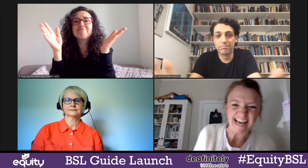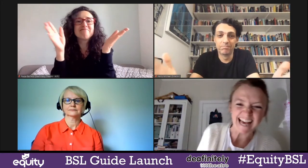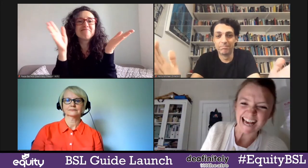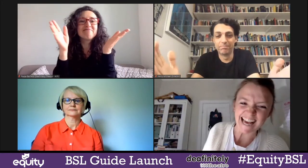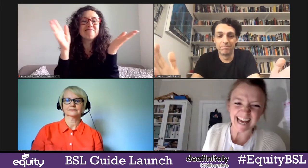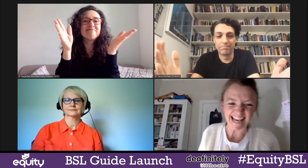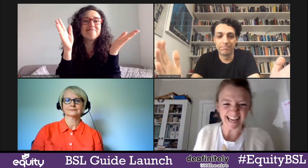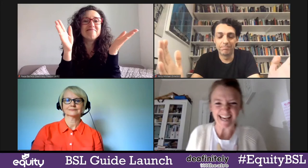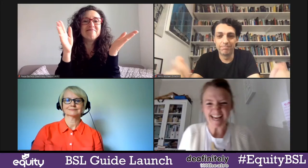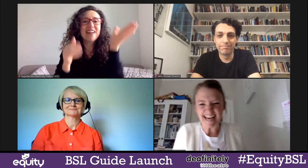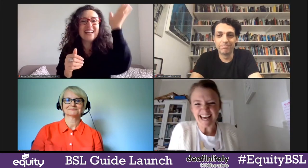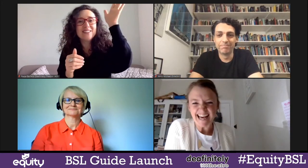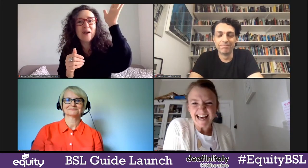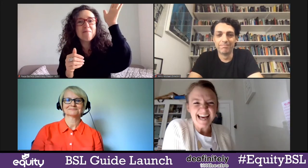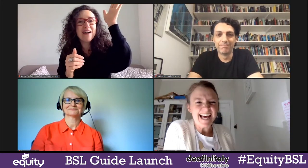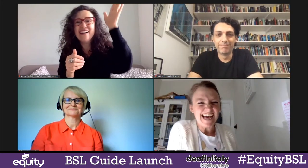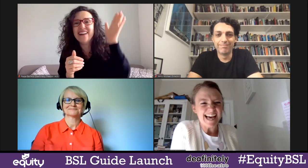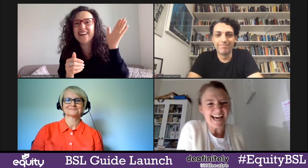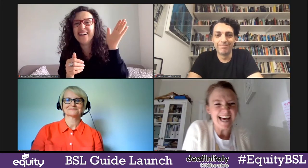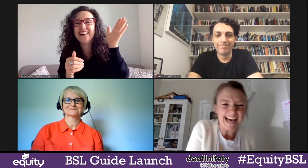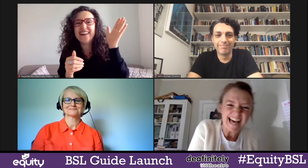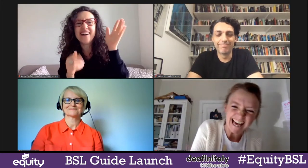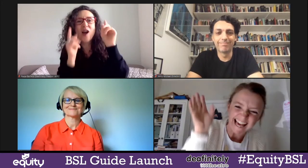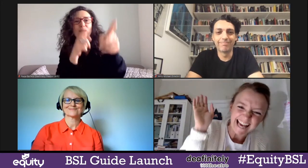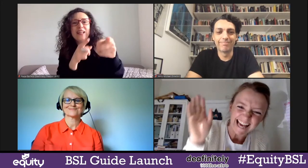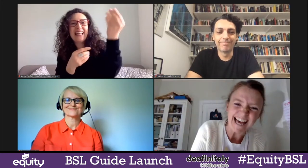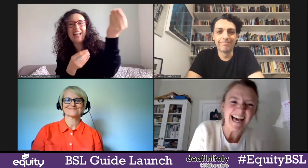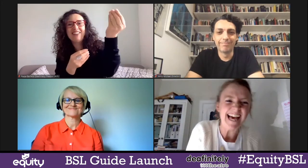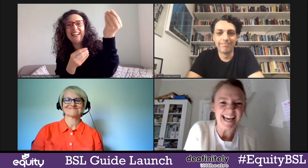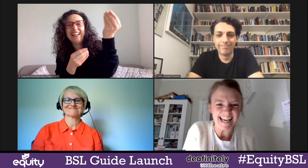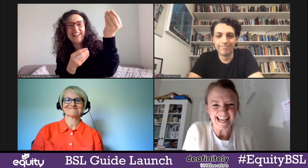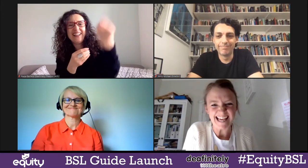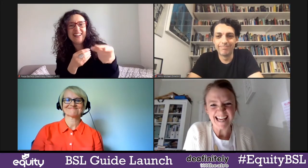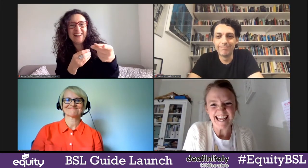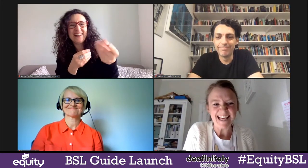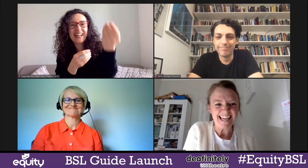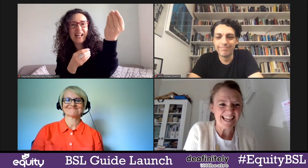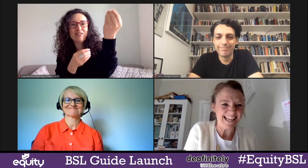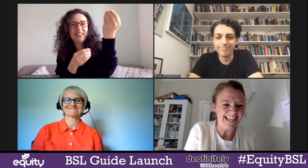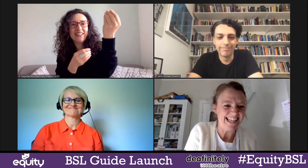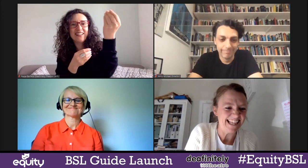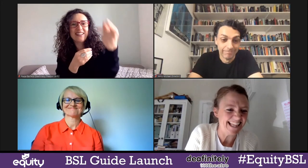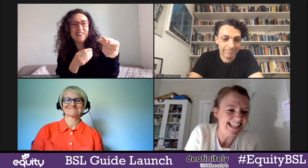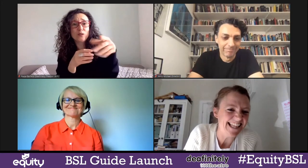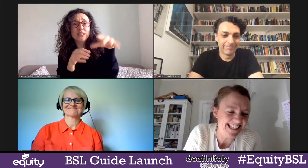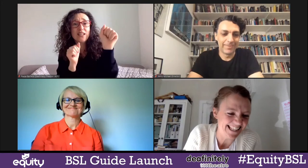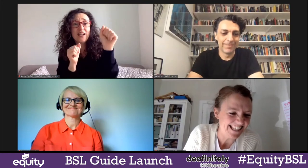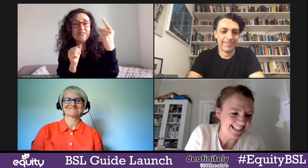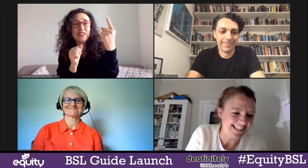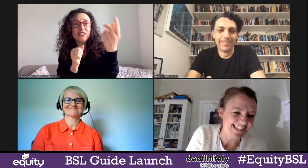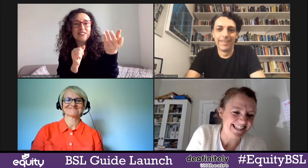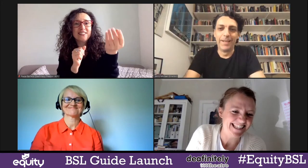You're both too polite, aren't you? Let's have a hand up. Hand up. Oh, I'm going to go with Kerry. Kerry, there we are. Over to Kerry. Thank you.